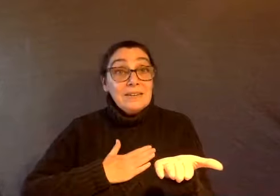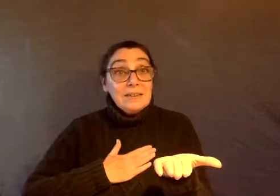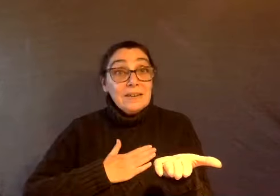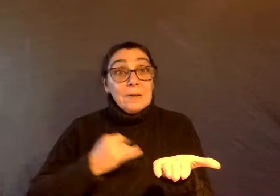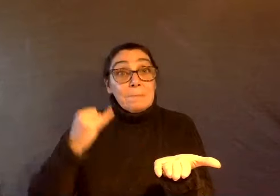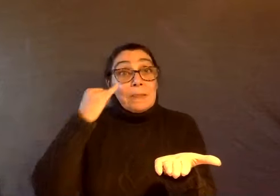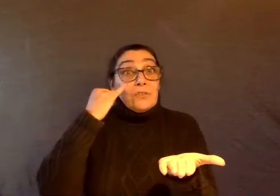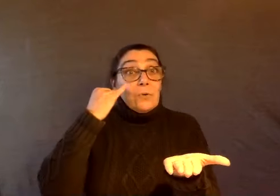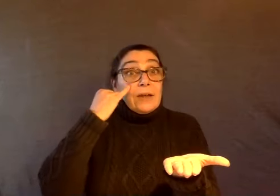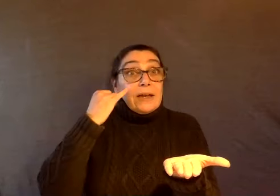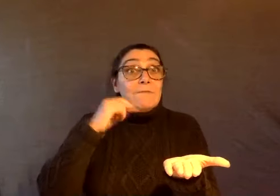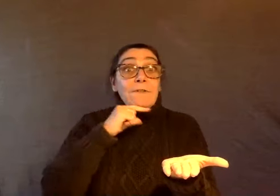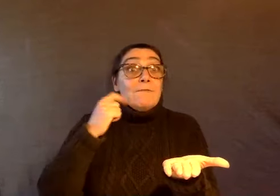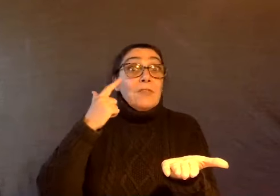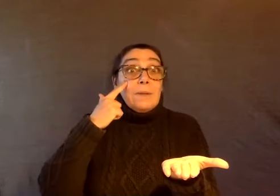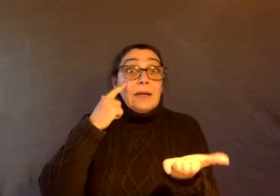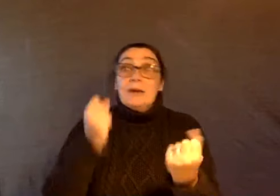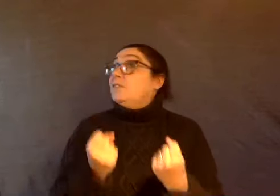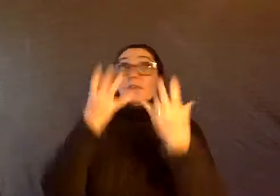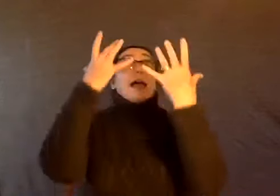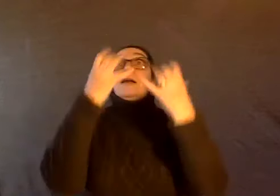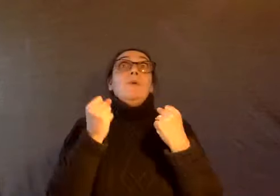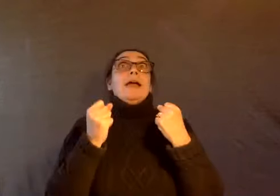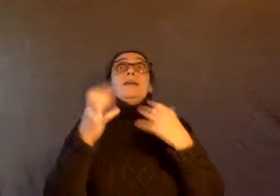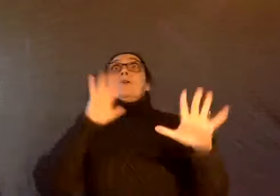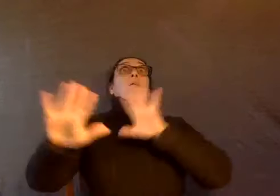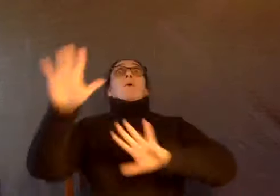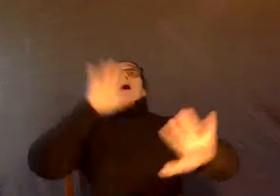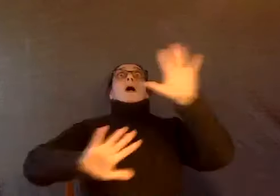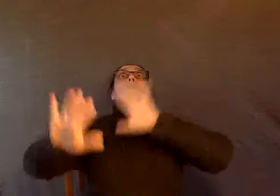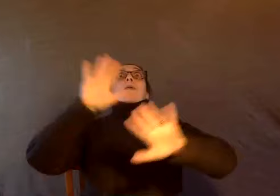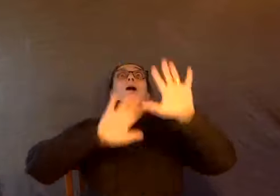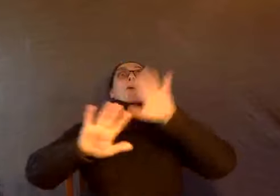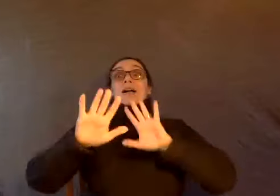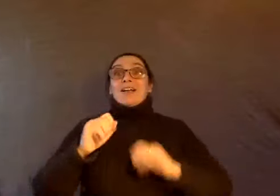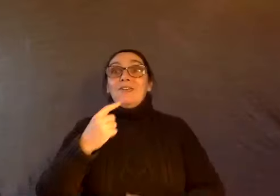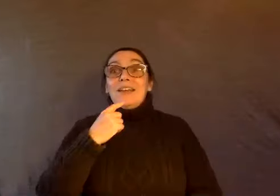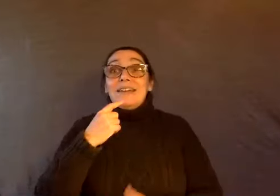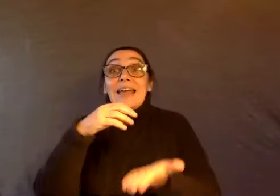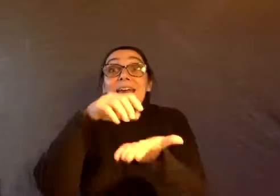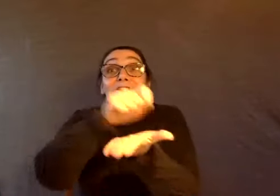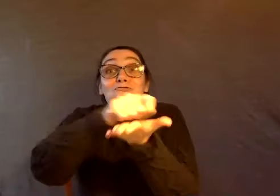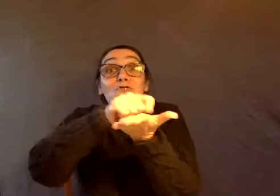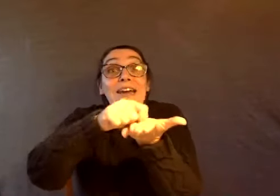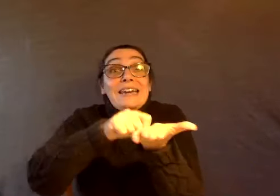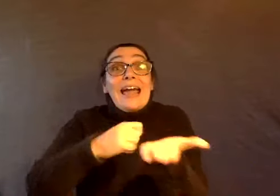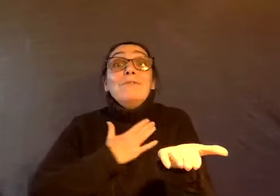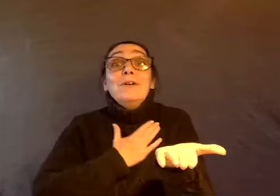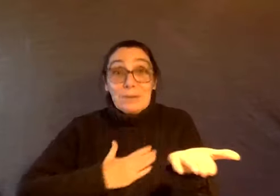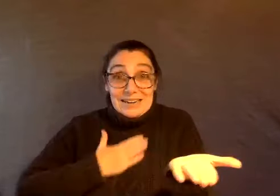please. So if Father Min is signing away and you're like, whoa, whoa, whoa, whoa, whoa, you can say, write it down,